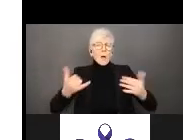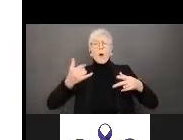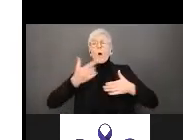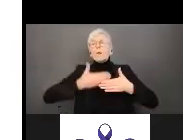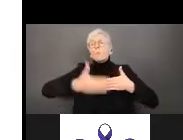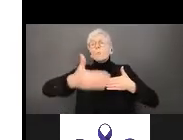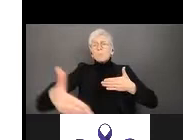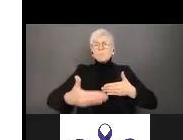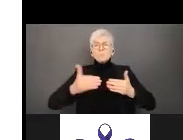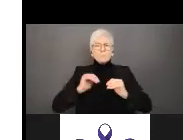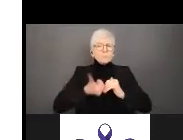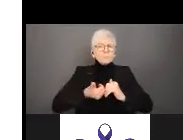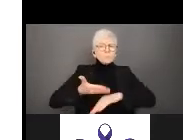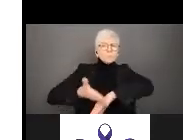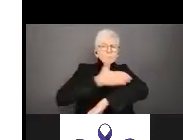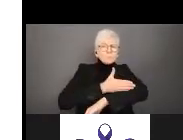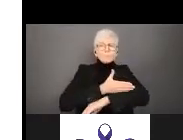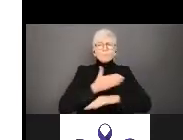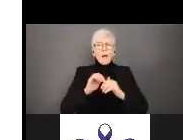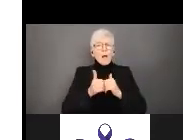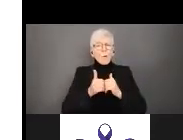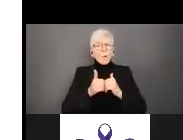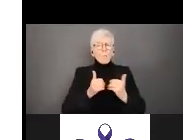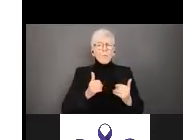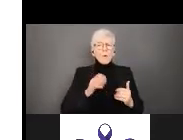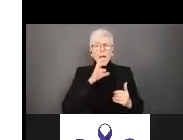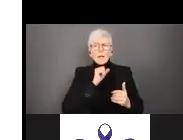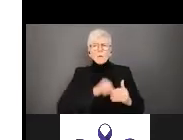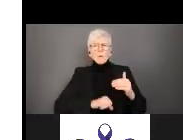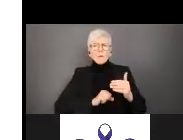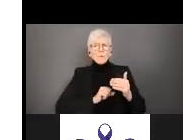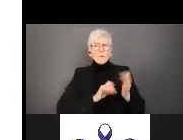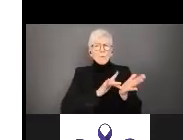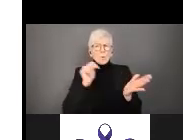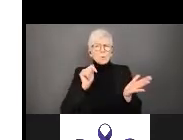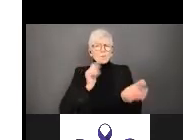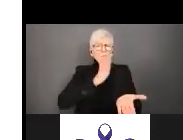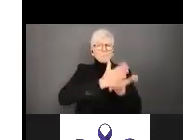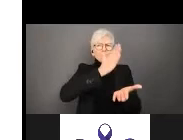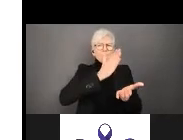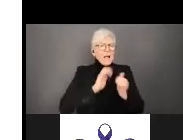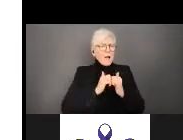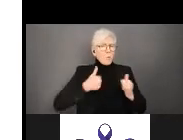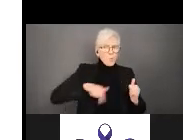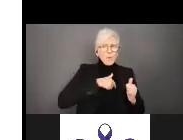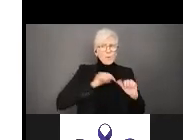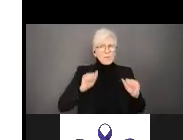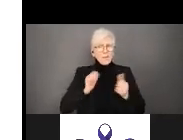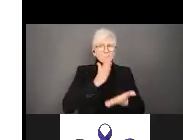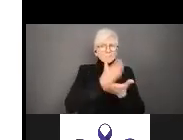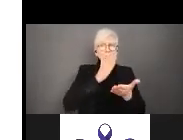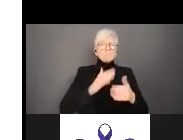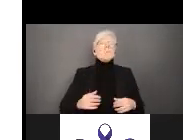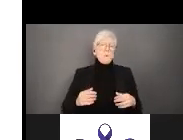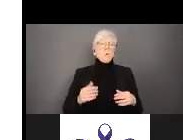could elder prevention look like? What should it look like in the future? And what can we each and all do about it? So it was